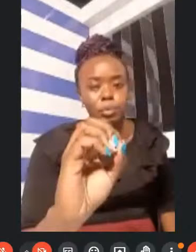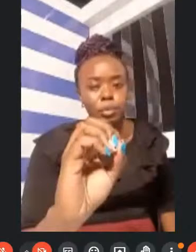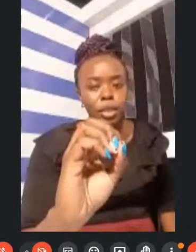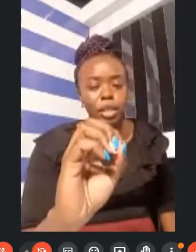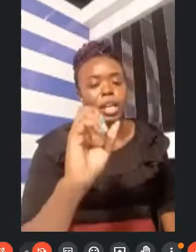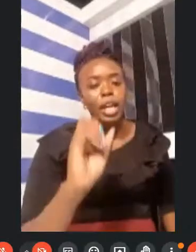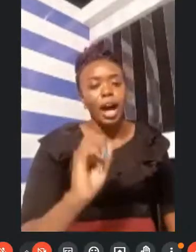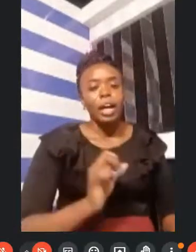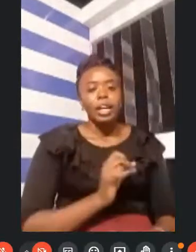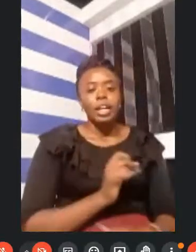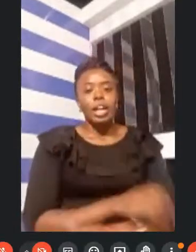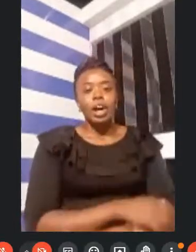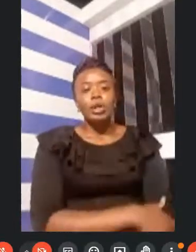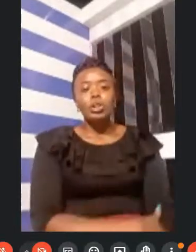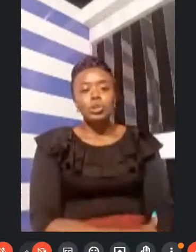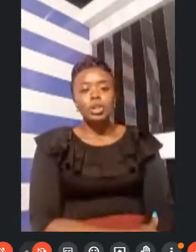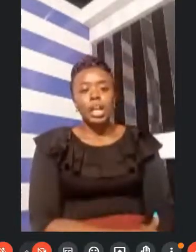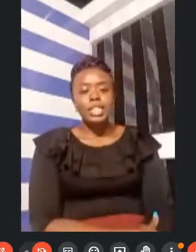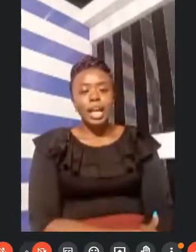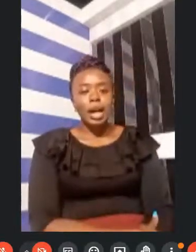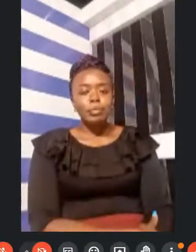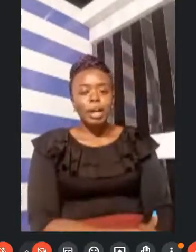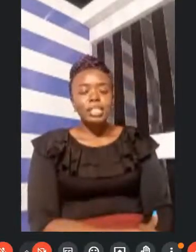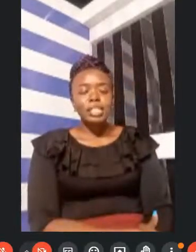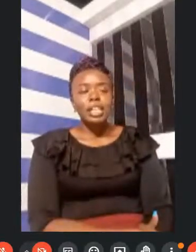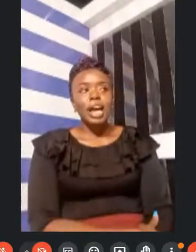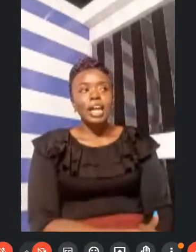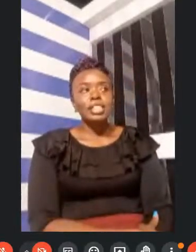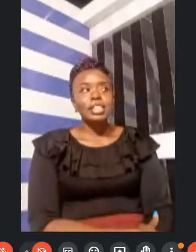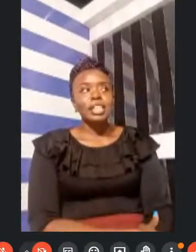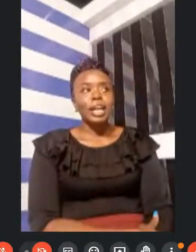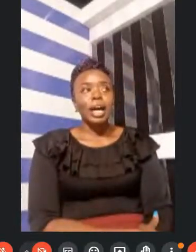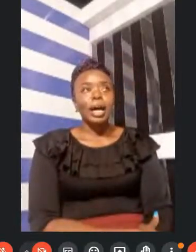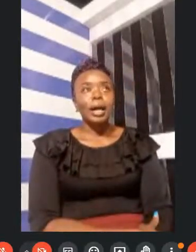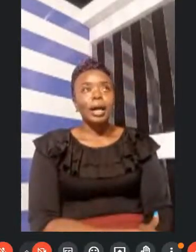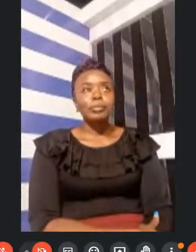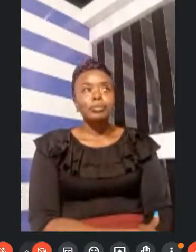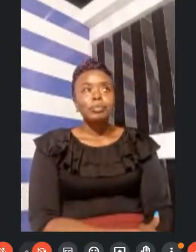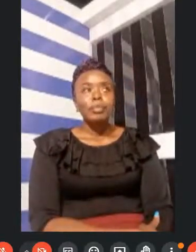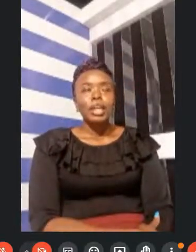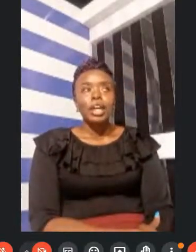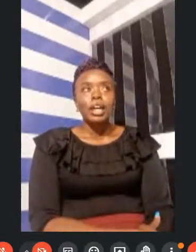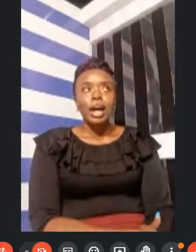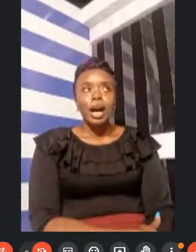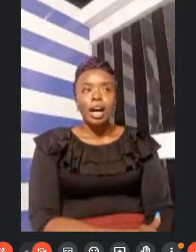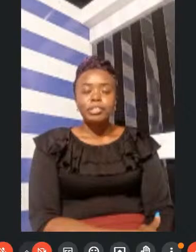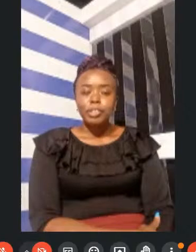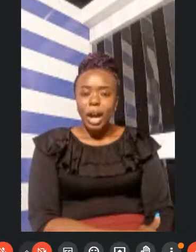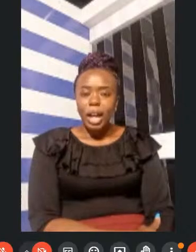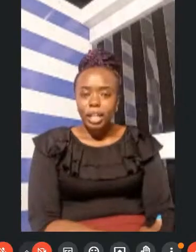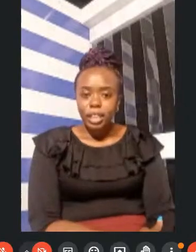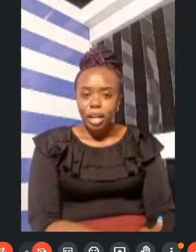0. Yeah. Now we go to greater numbers. That is like